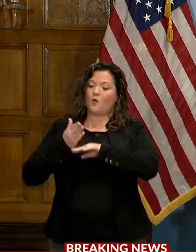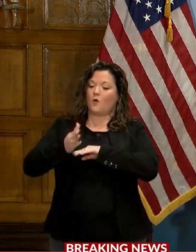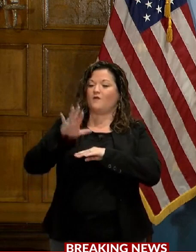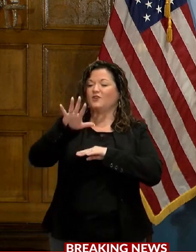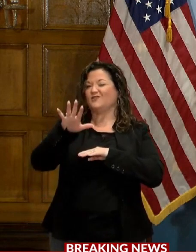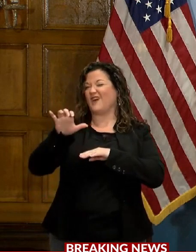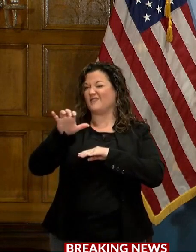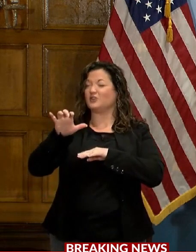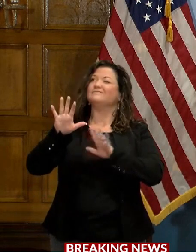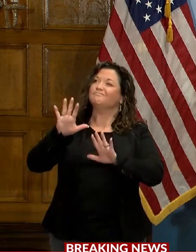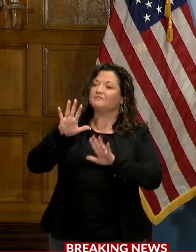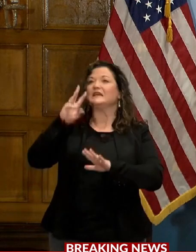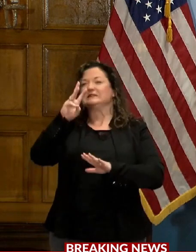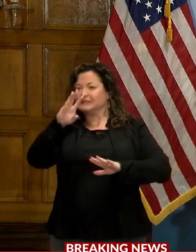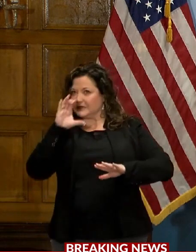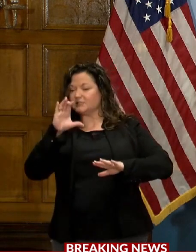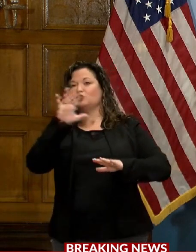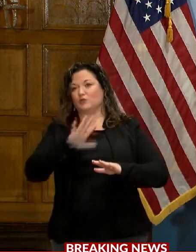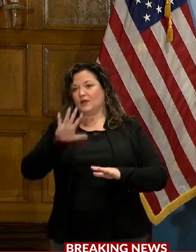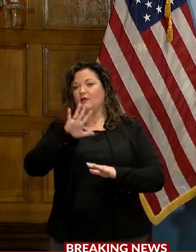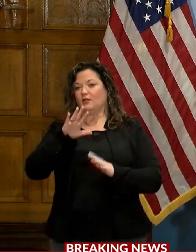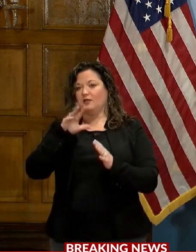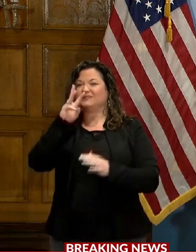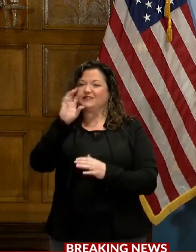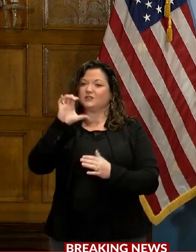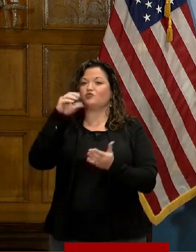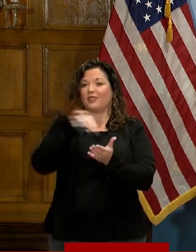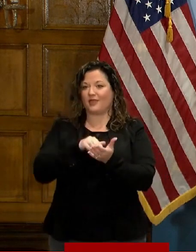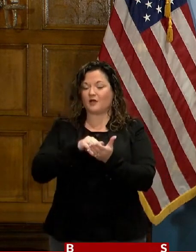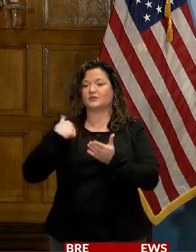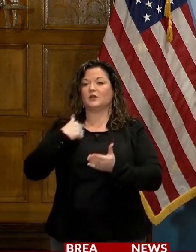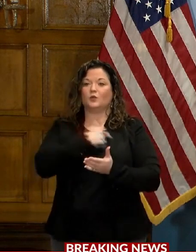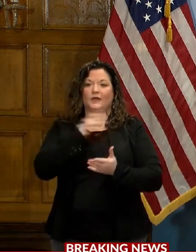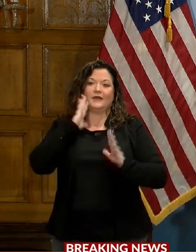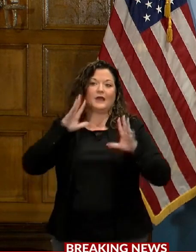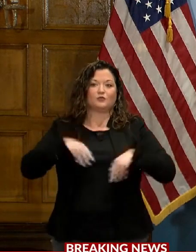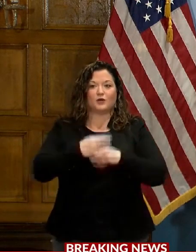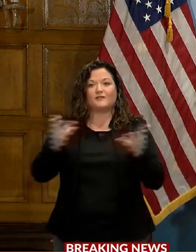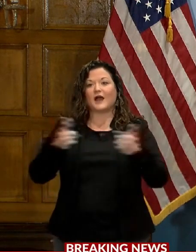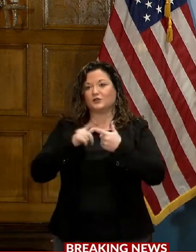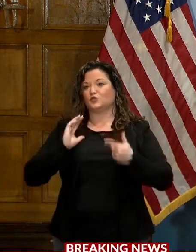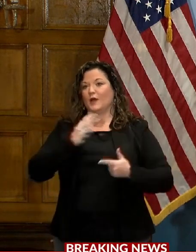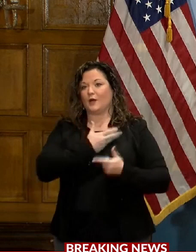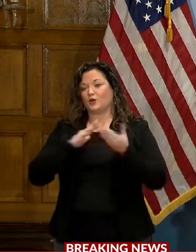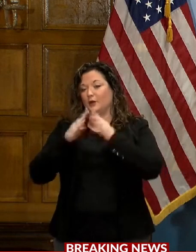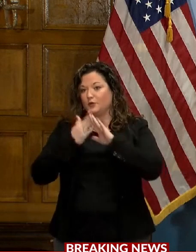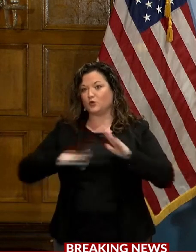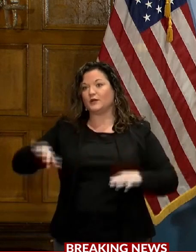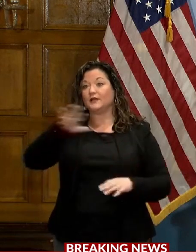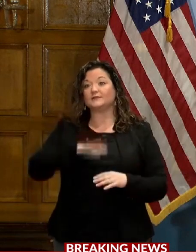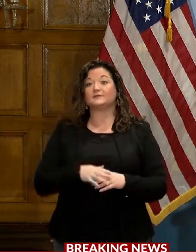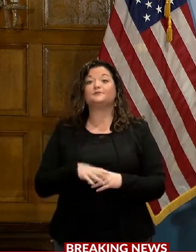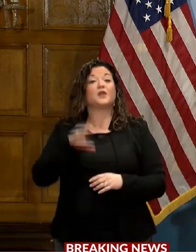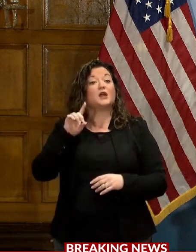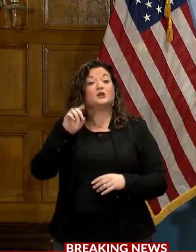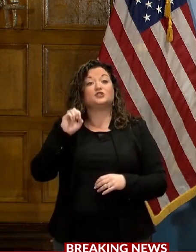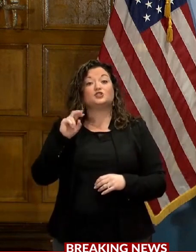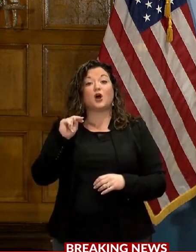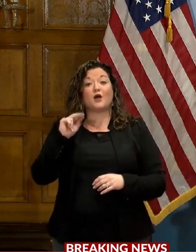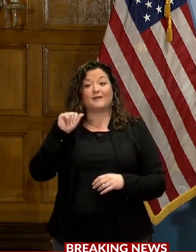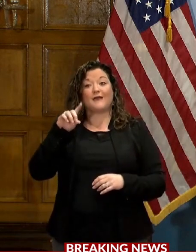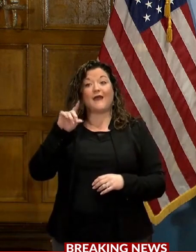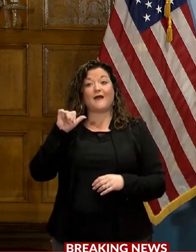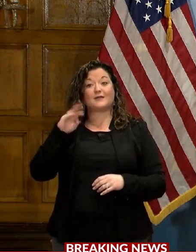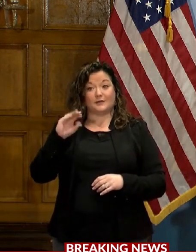actually 600,000 that we will be distributing to our communities. Don Adams is here, who